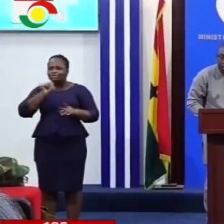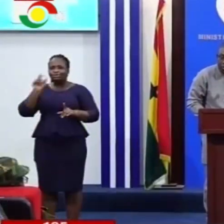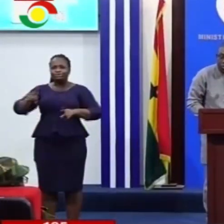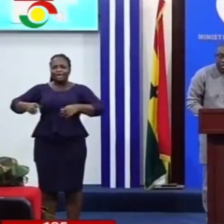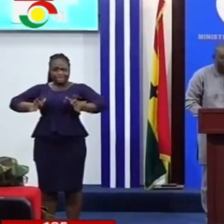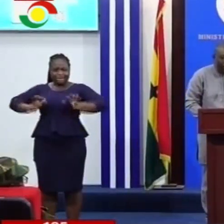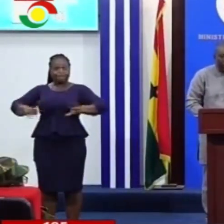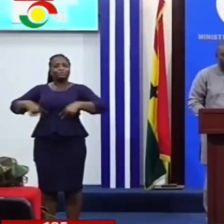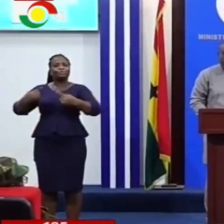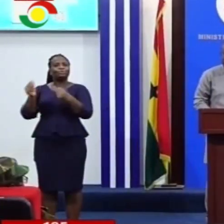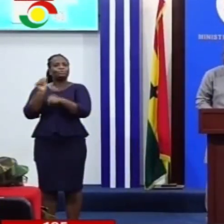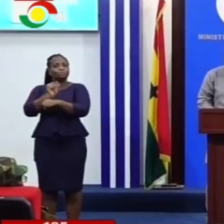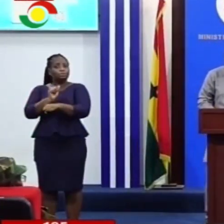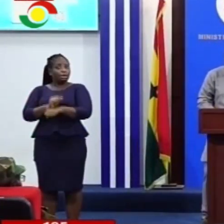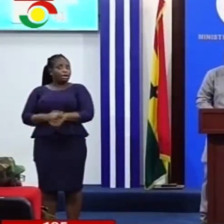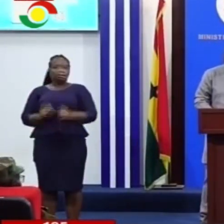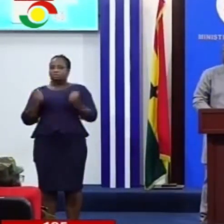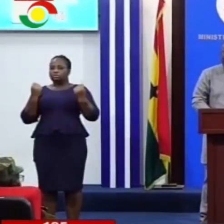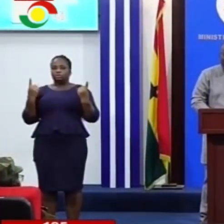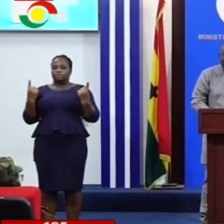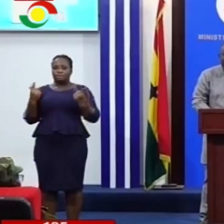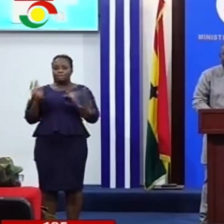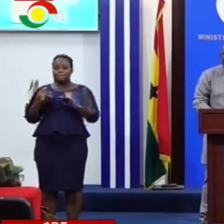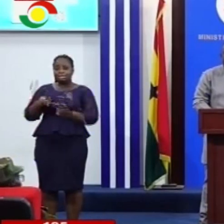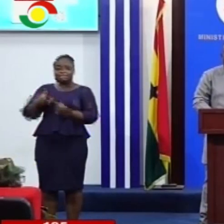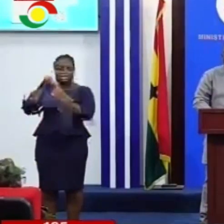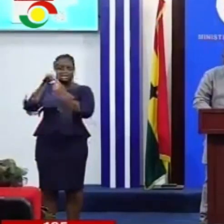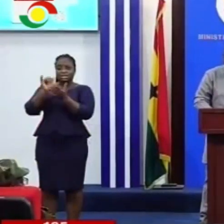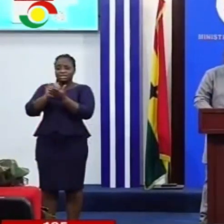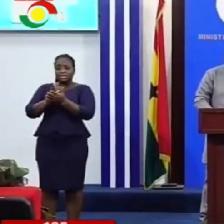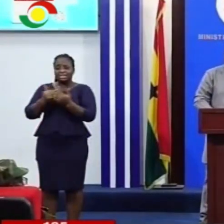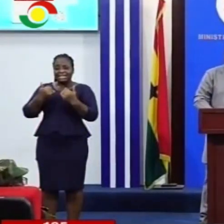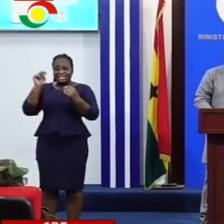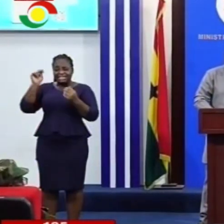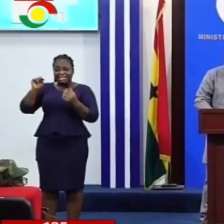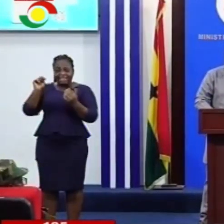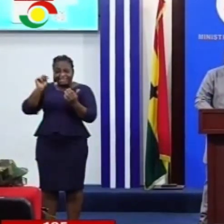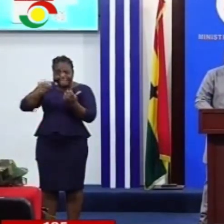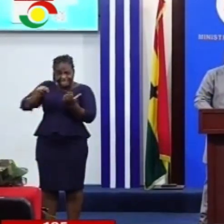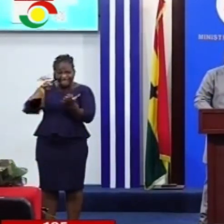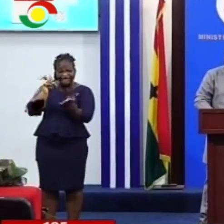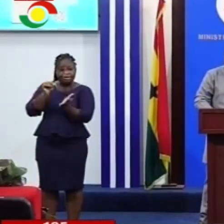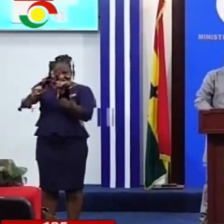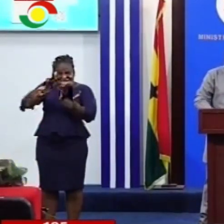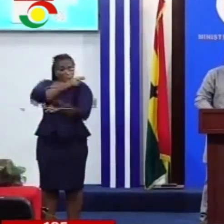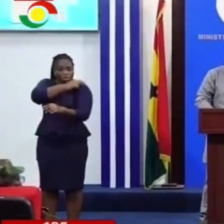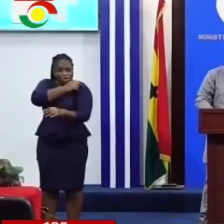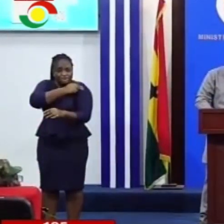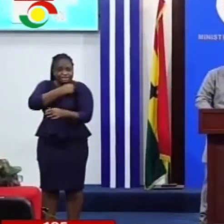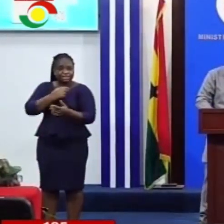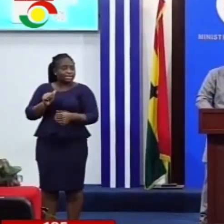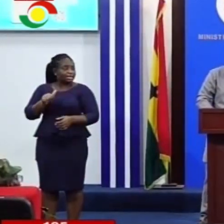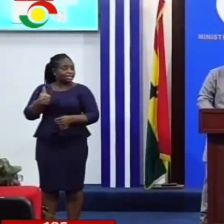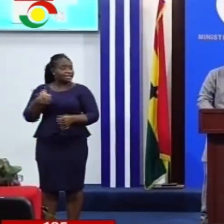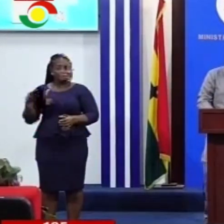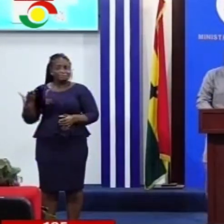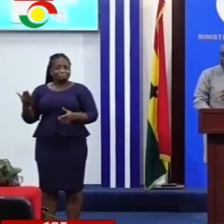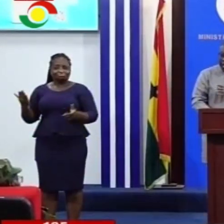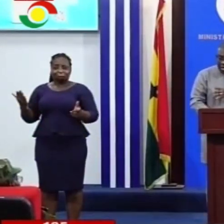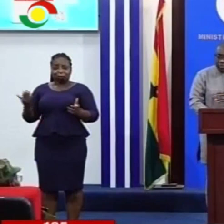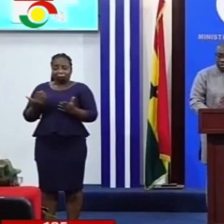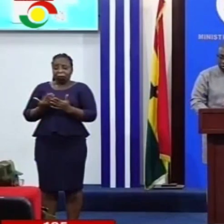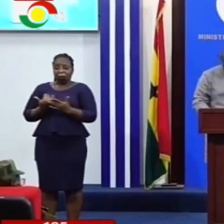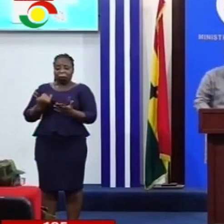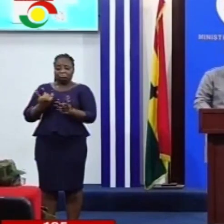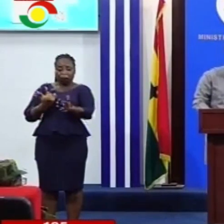back home. That would be very strange, especially when they have been given an exemption. We need them at the hospitals and health facilities to work for us. But Brigadier, I'll